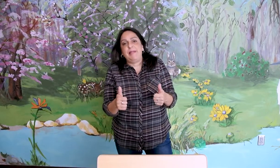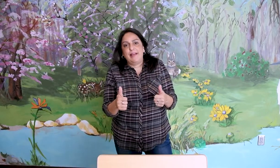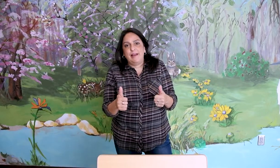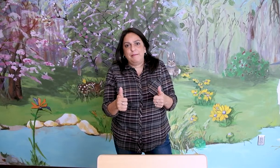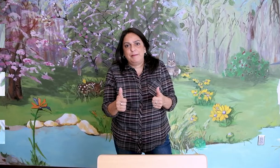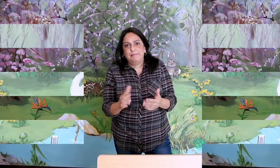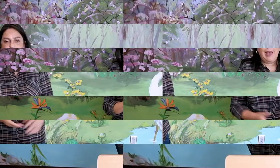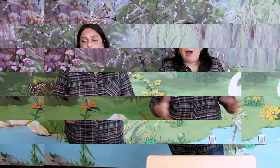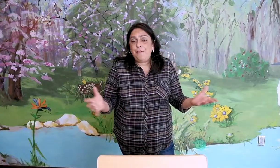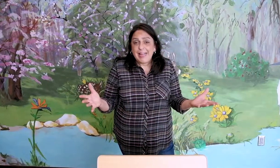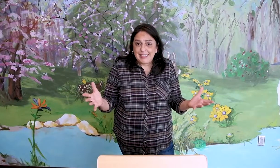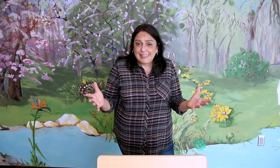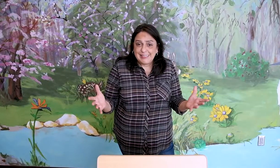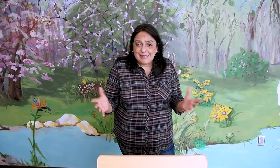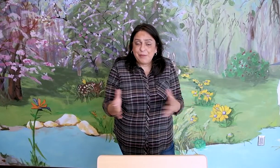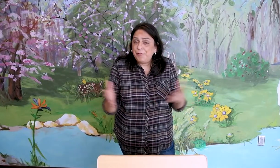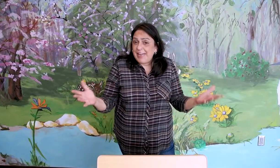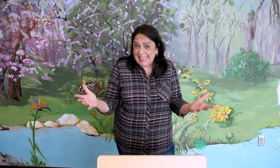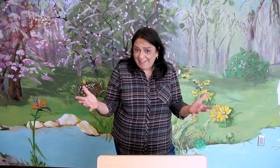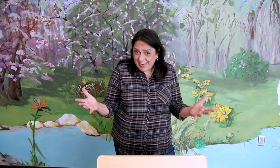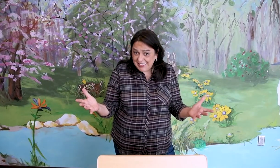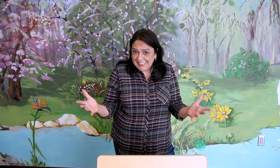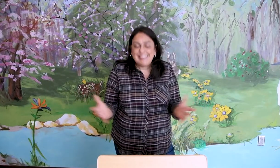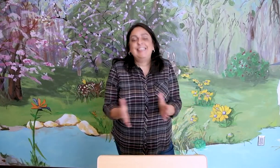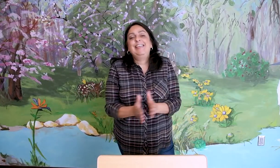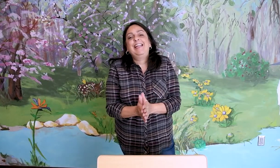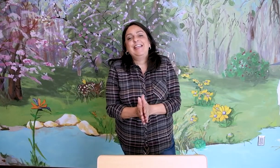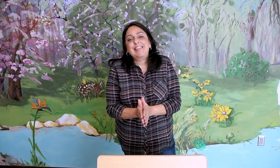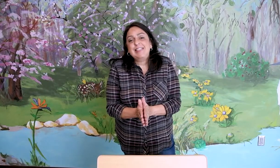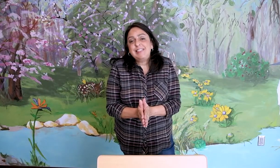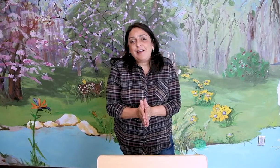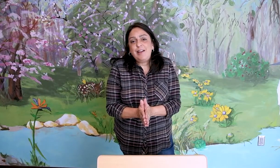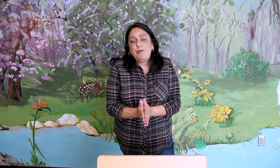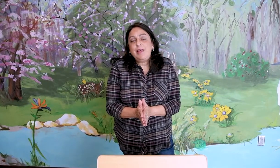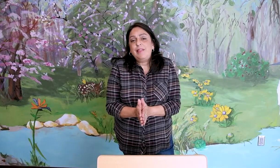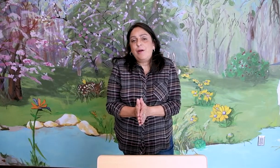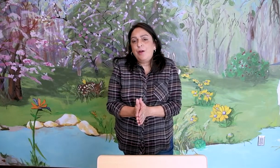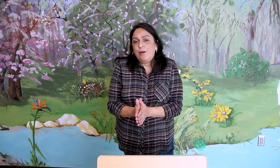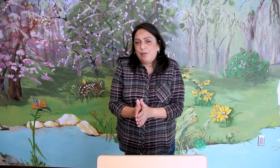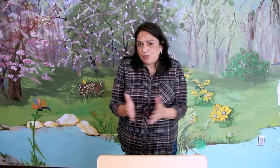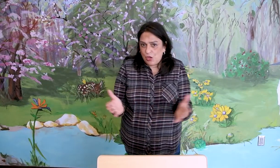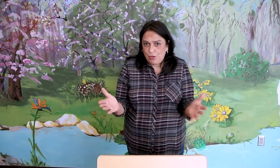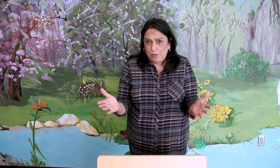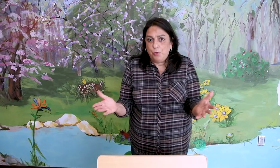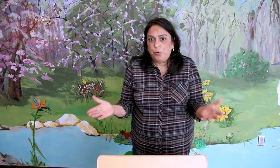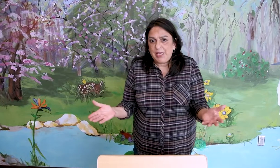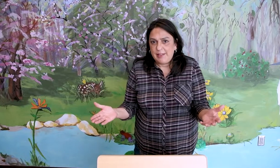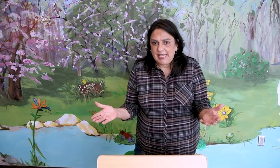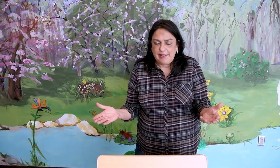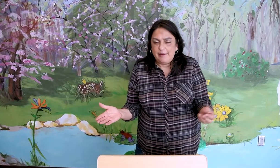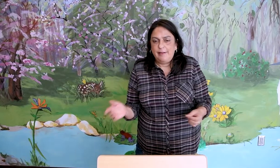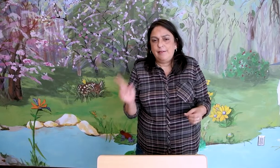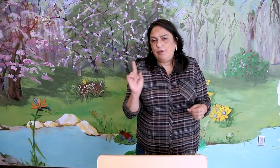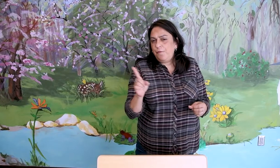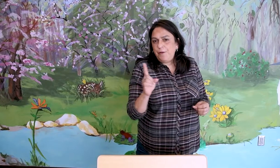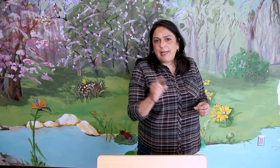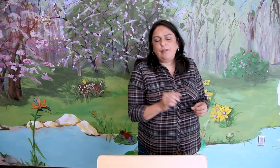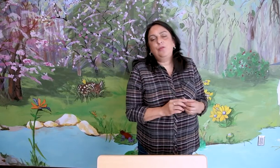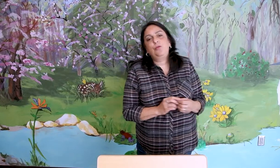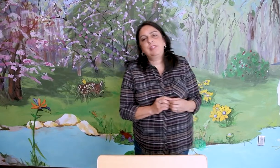time. All right, we're ready, right? Let's get started with our song, The More We Get Together. Don't forget to do the